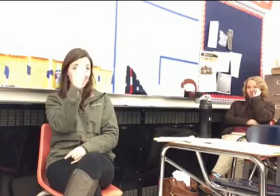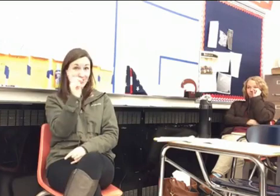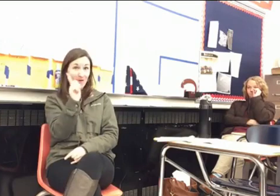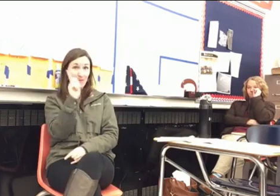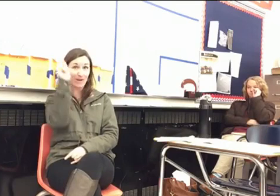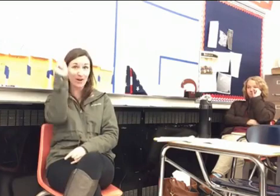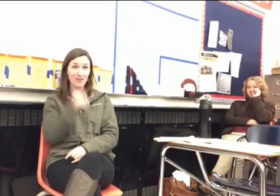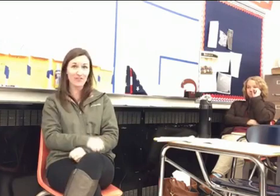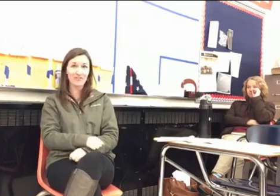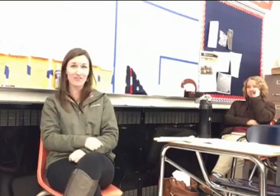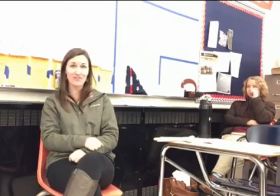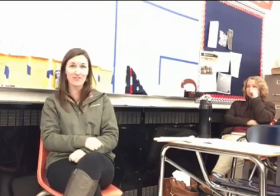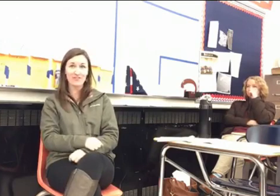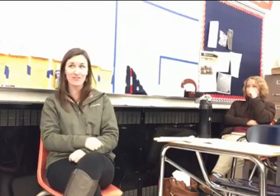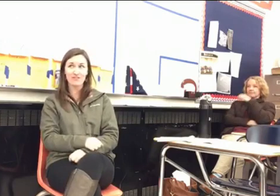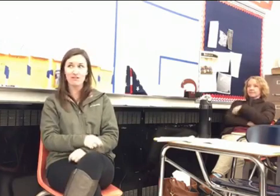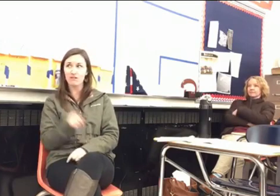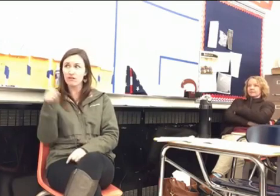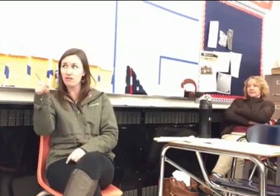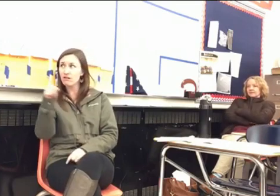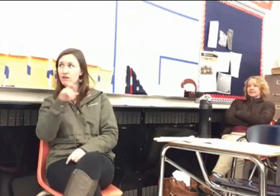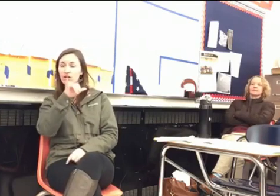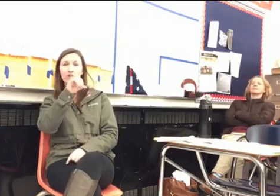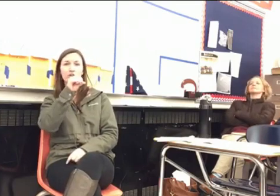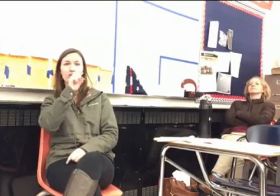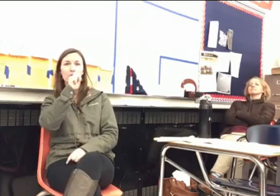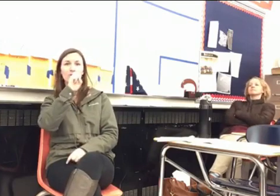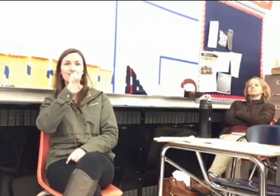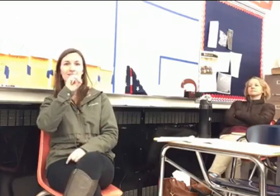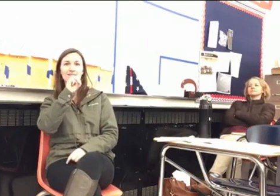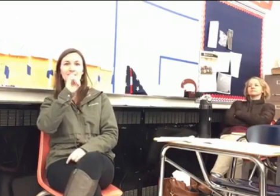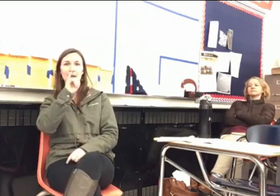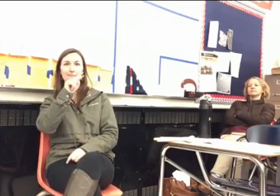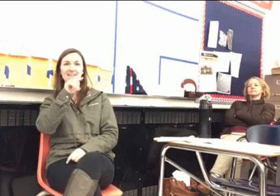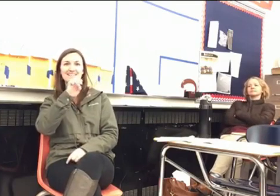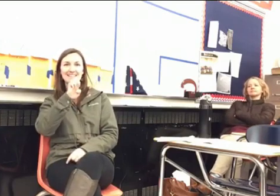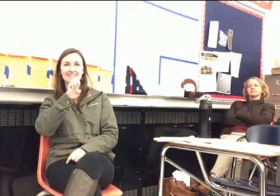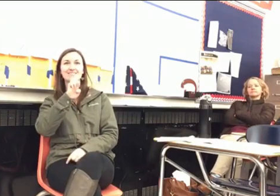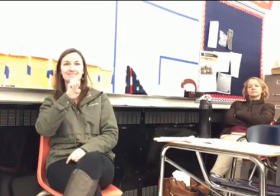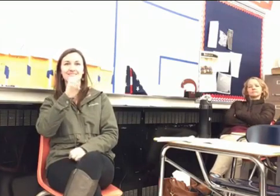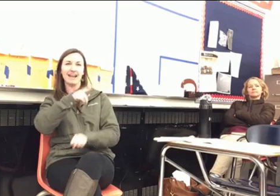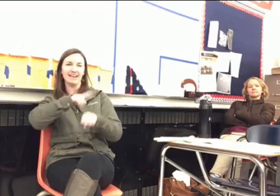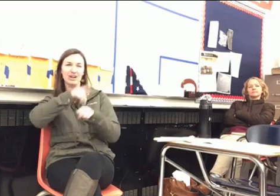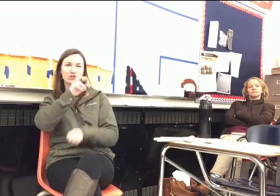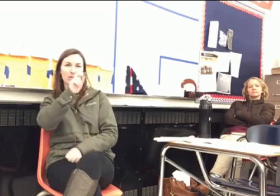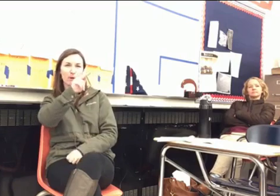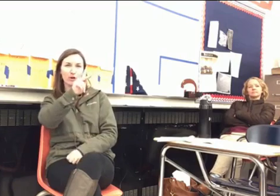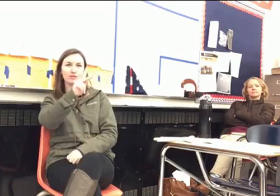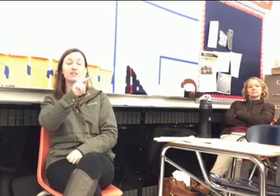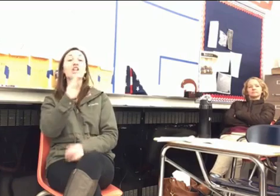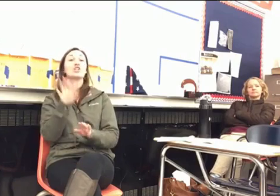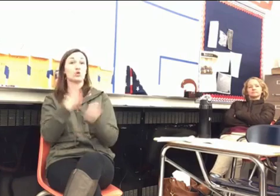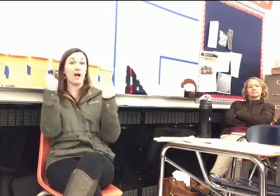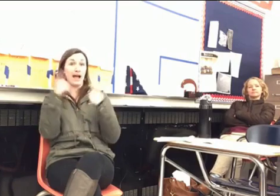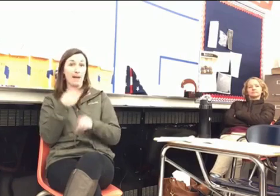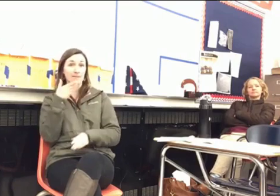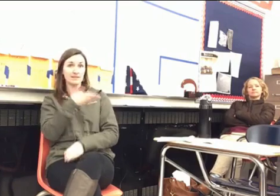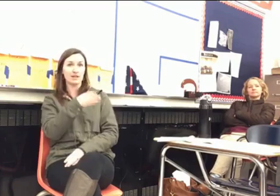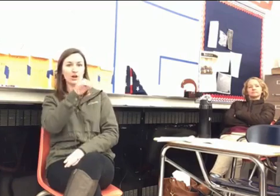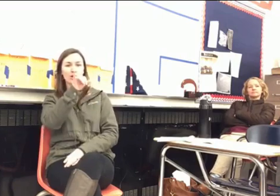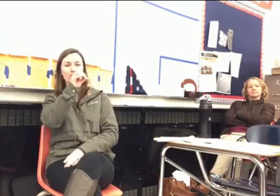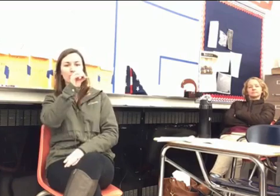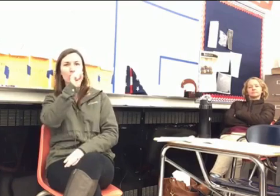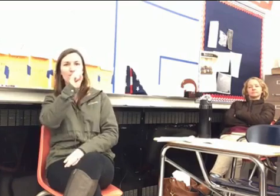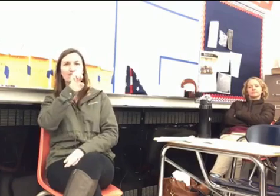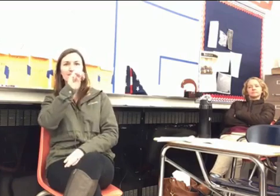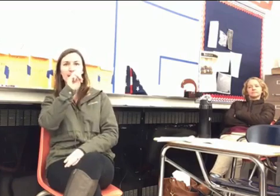Yellowstone. Oh, no. Yosemite. It's Yosemite. That's right. So what happens is that at Yosemite is that they